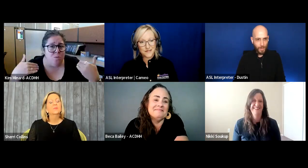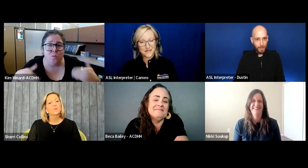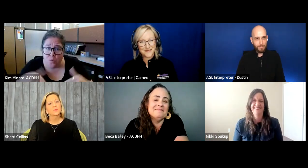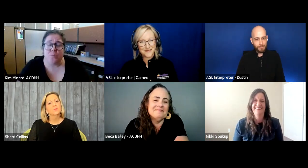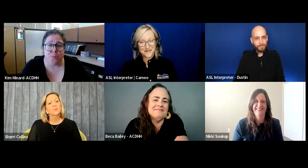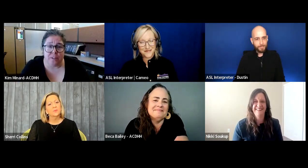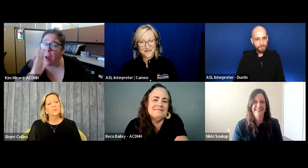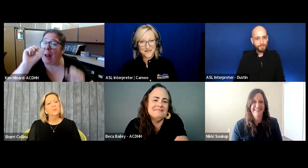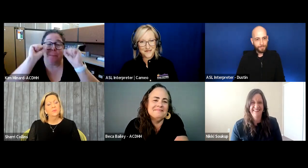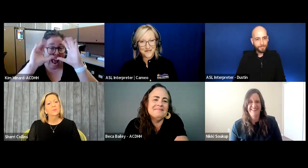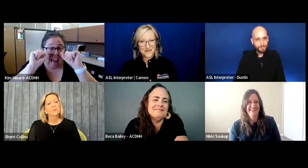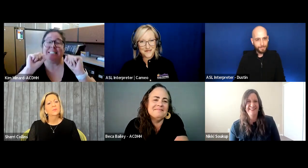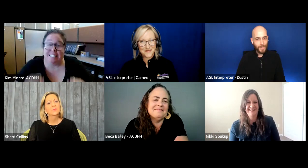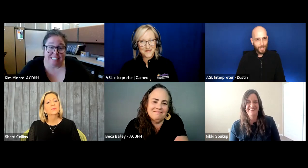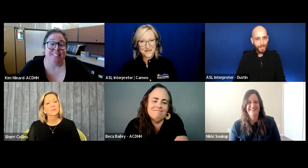learn from them.